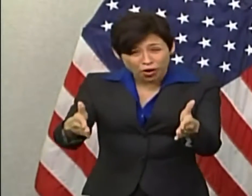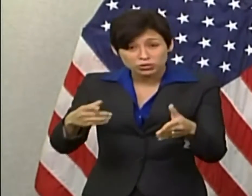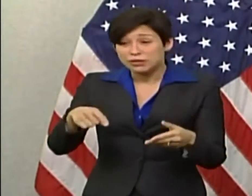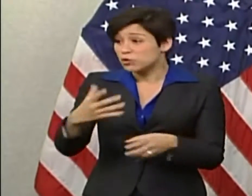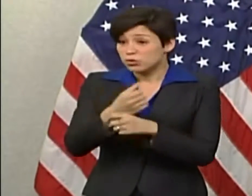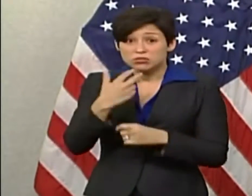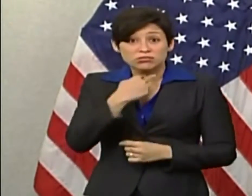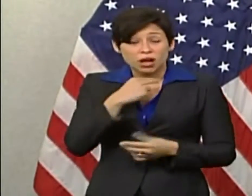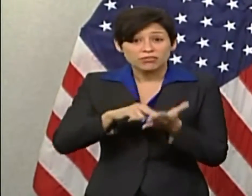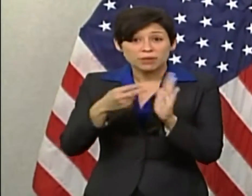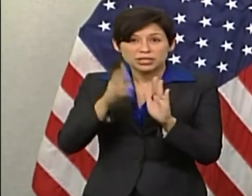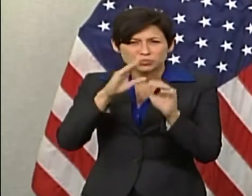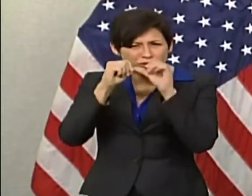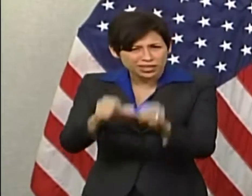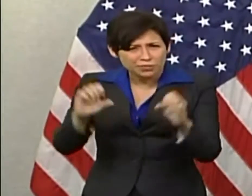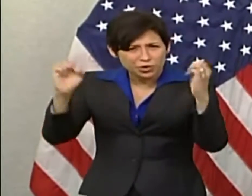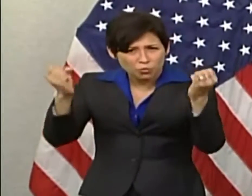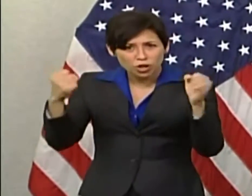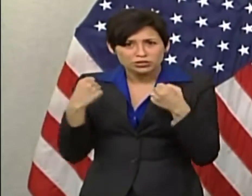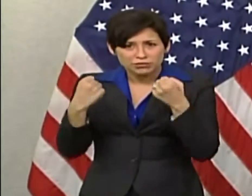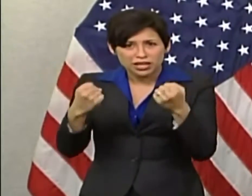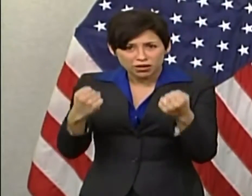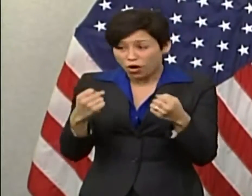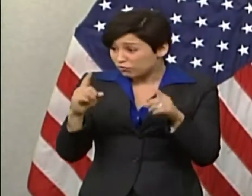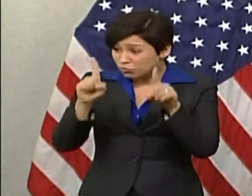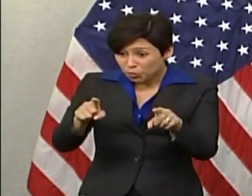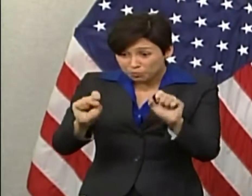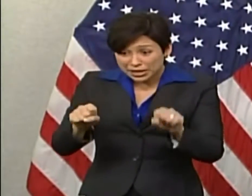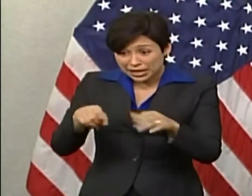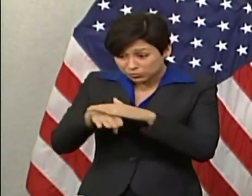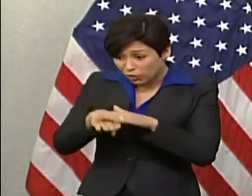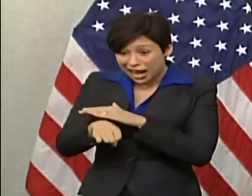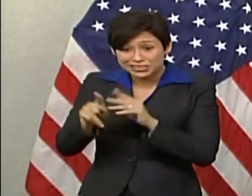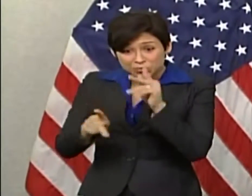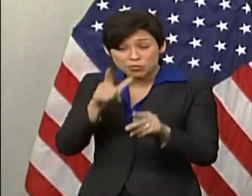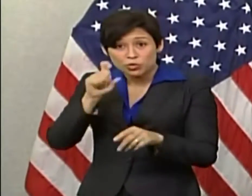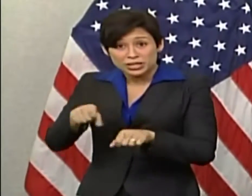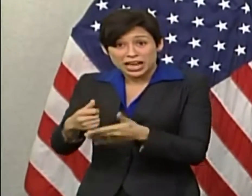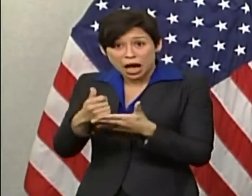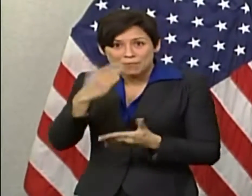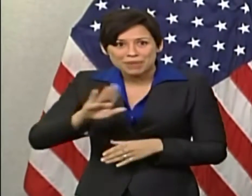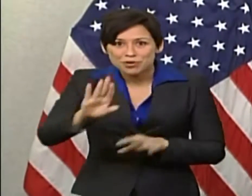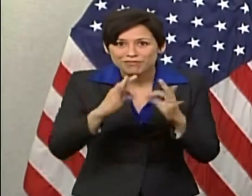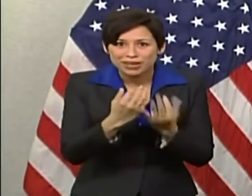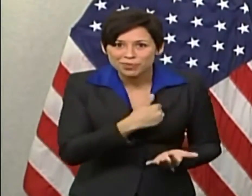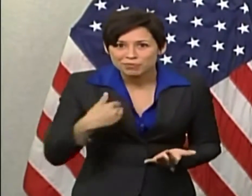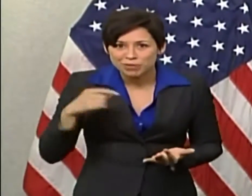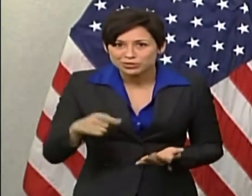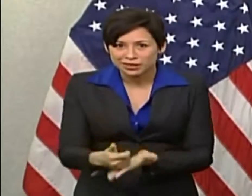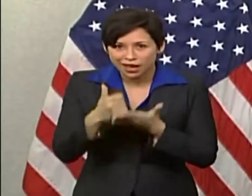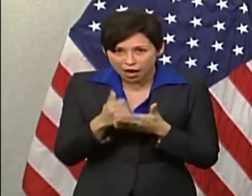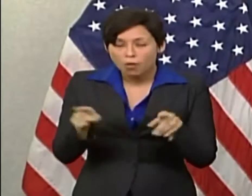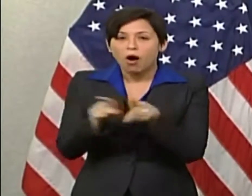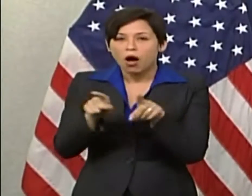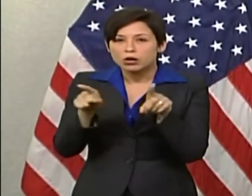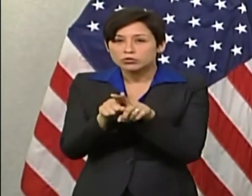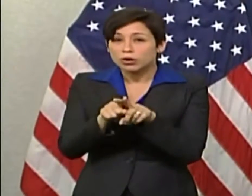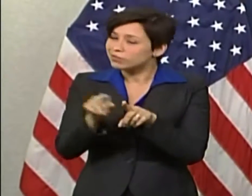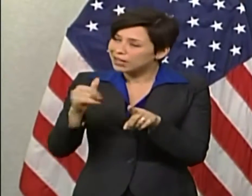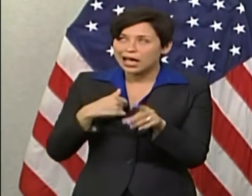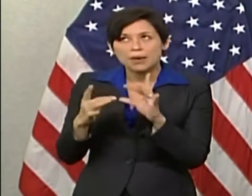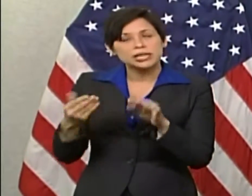Just keeps the emergency vehicles from getting to help people, and it may be your family that needs the help. The same thing that I've